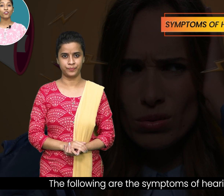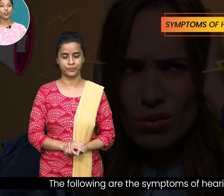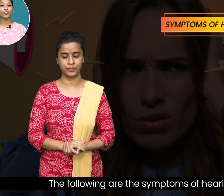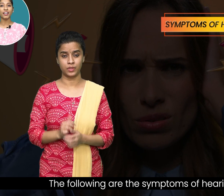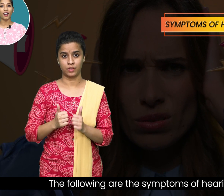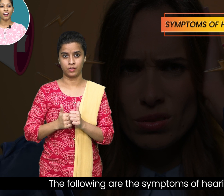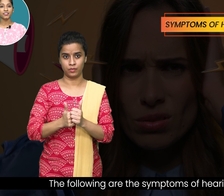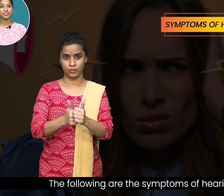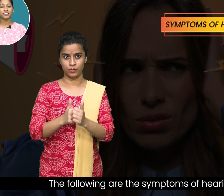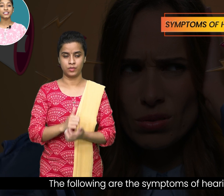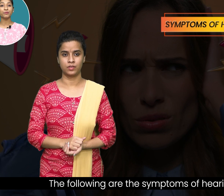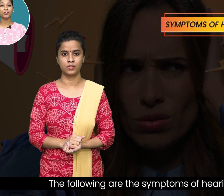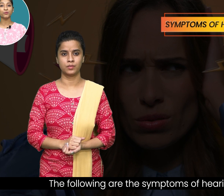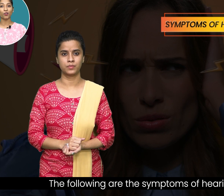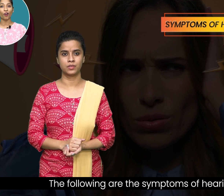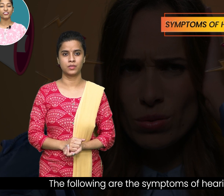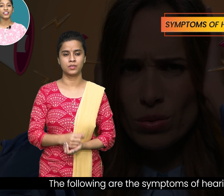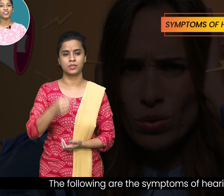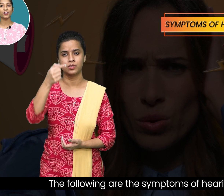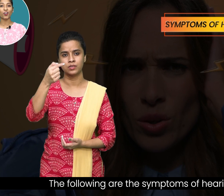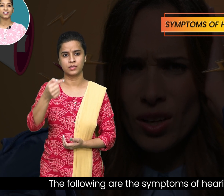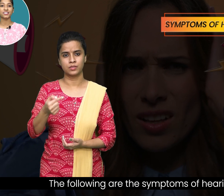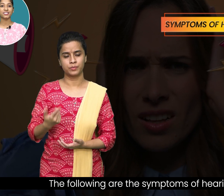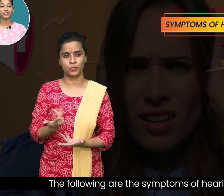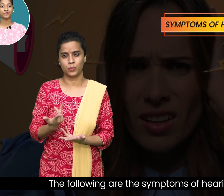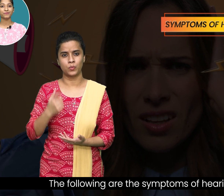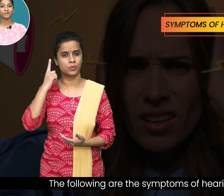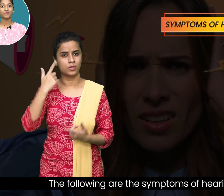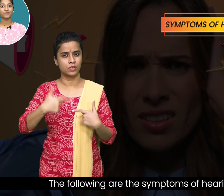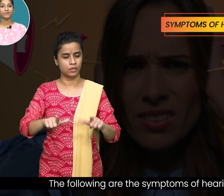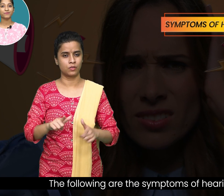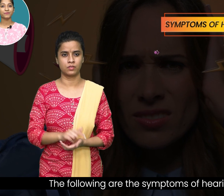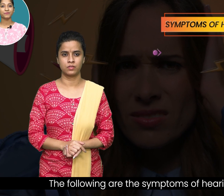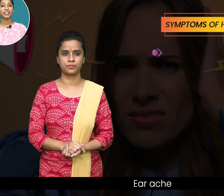The following are the symptoms of hearing loss.